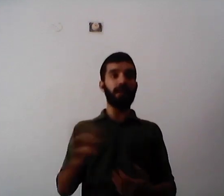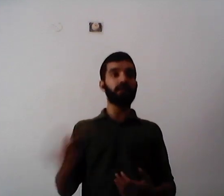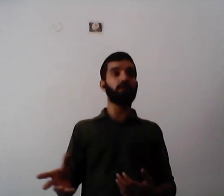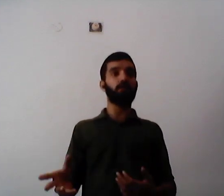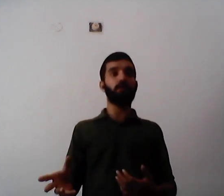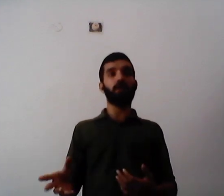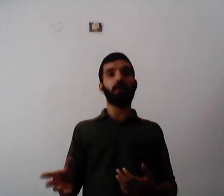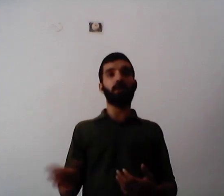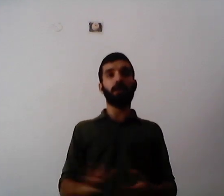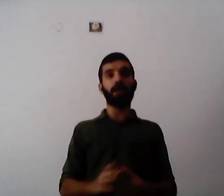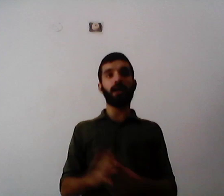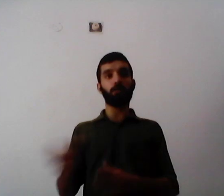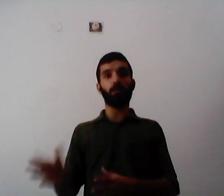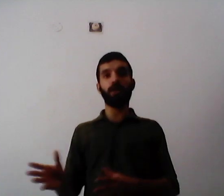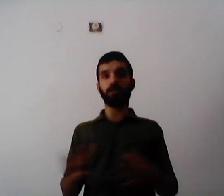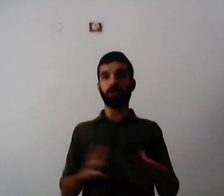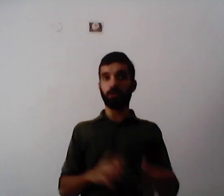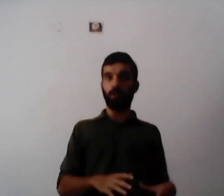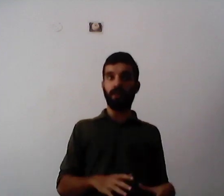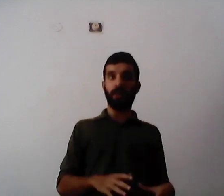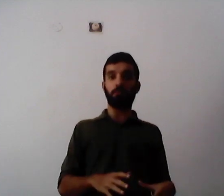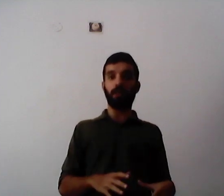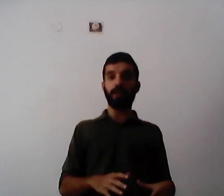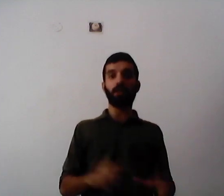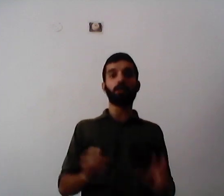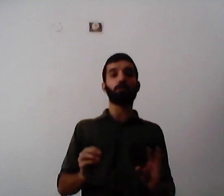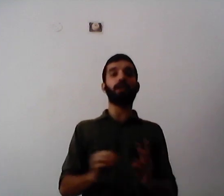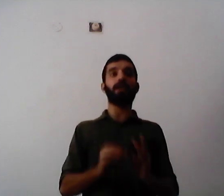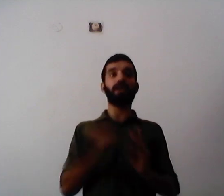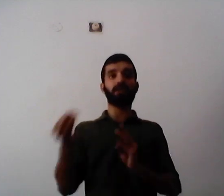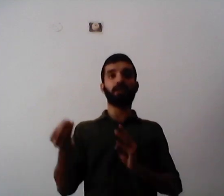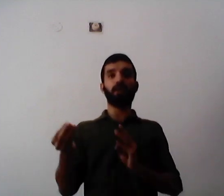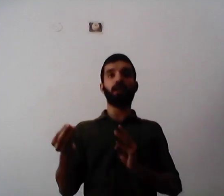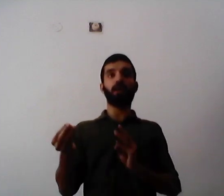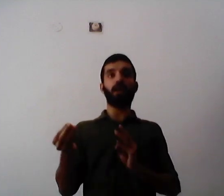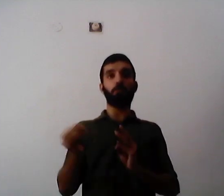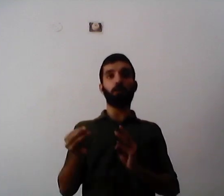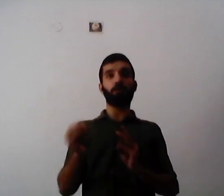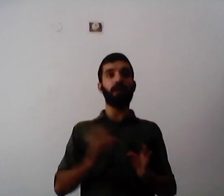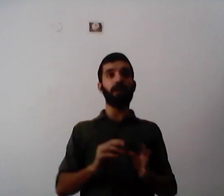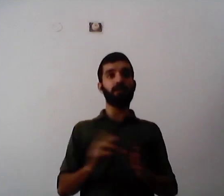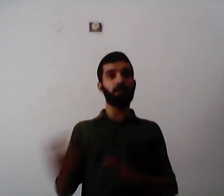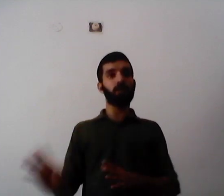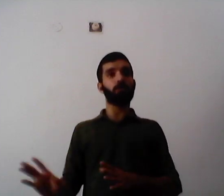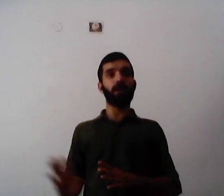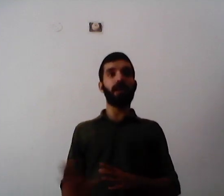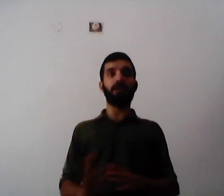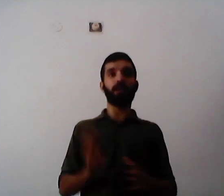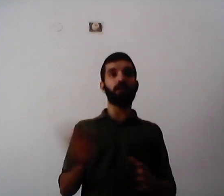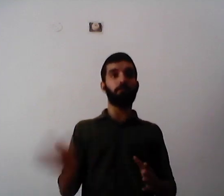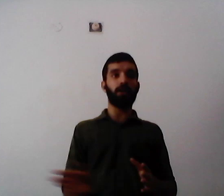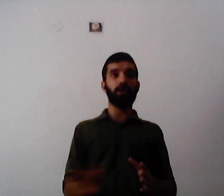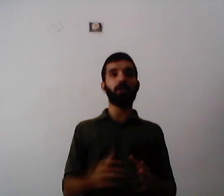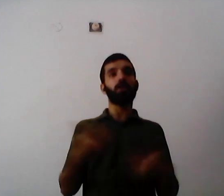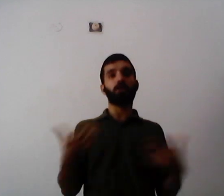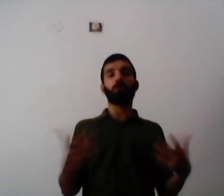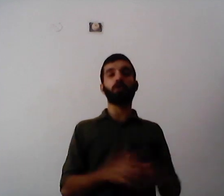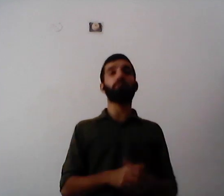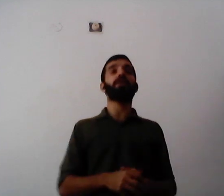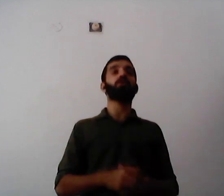less gas only is dissolving in blood, so less amount of nitrogen is only having in the blood. So which means you